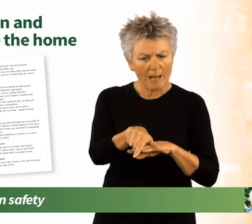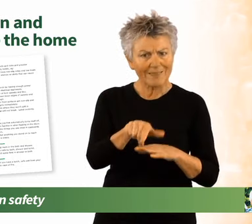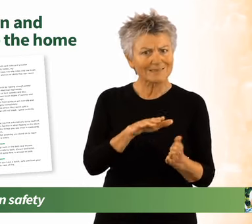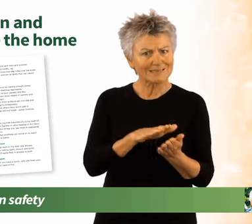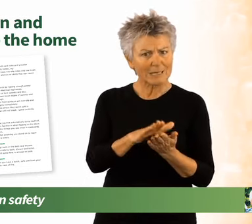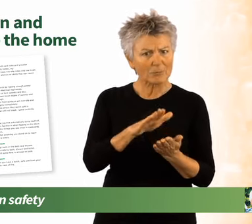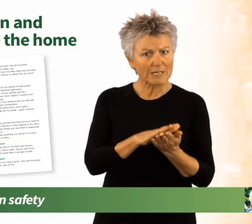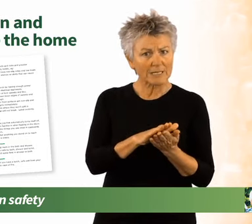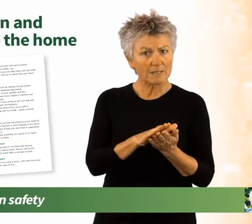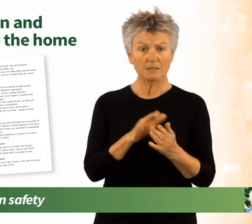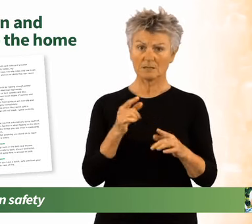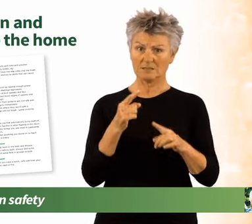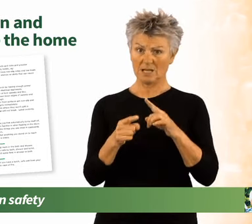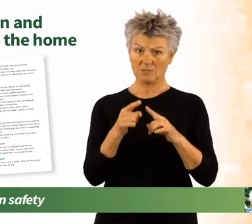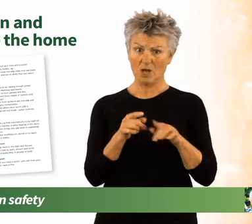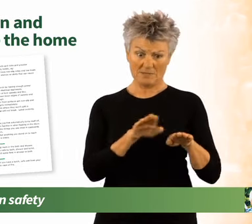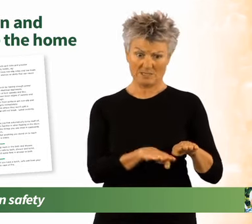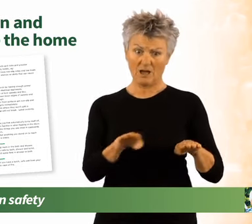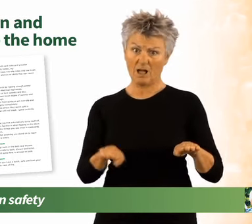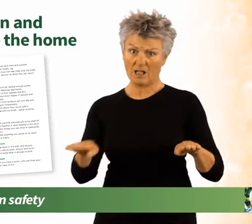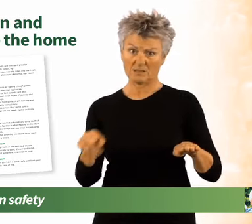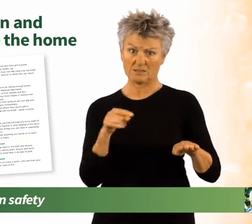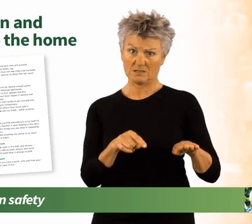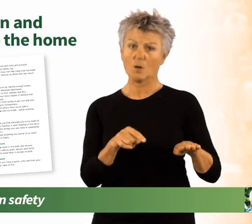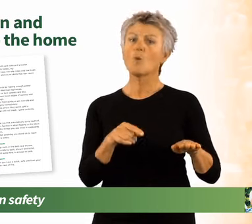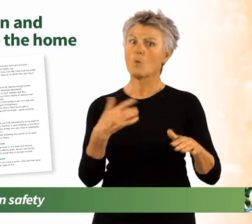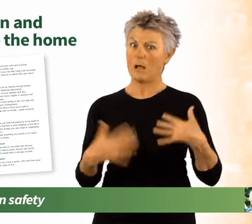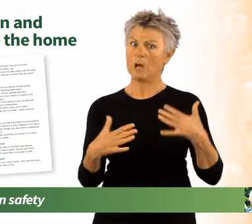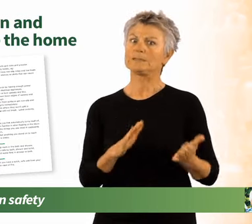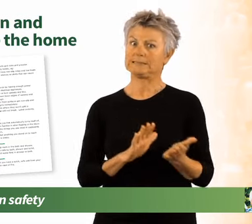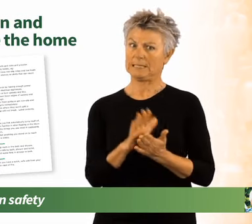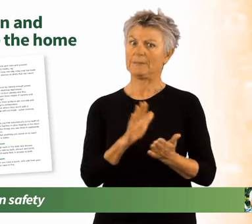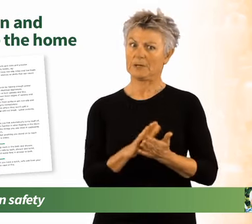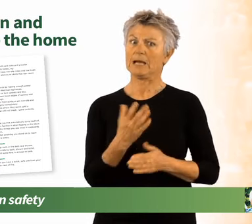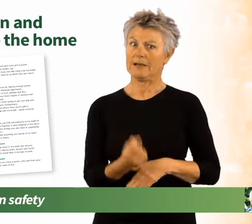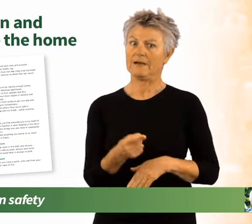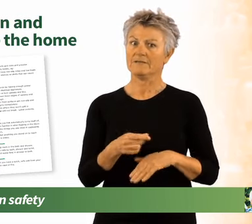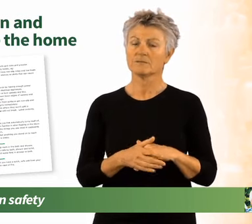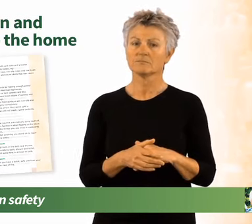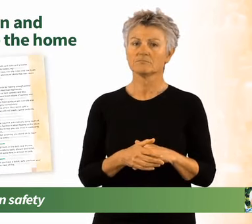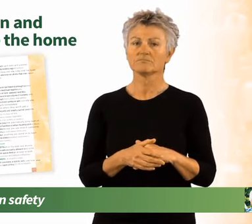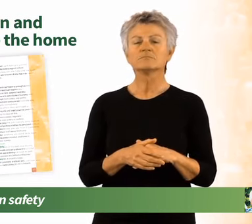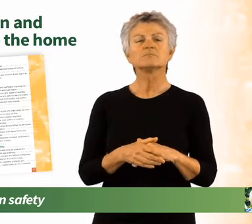Watch out for slippery surfaces on pavements. Some tiles can be a hazard.